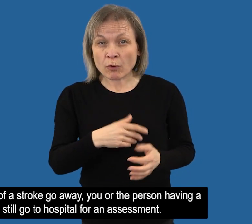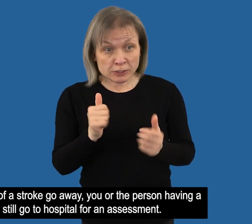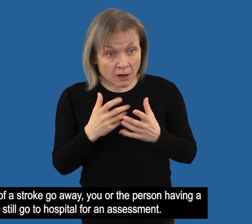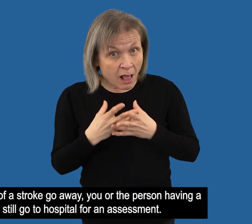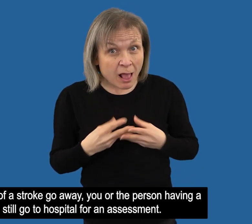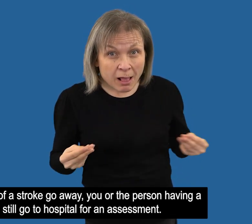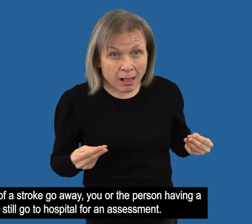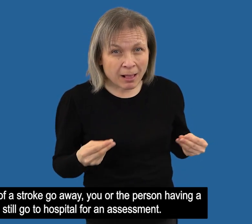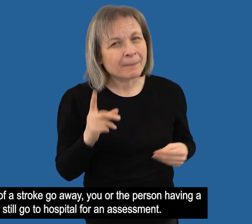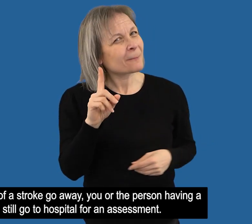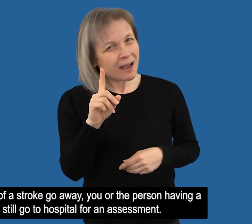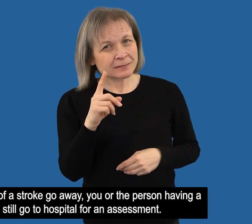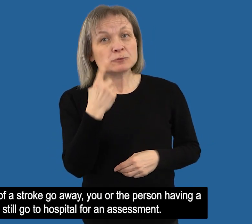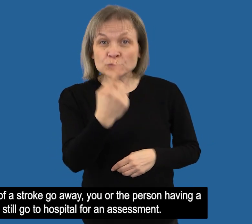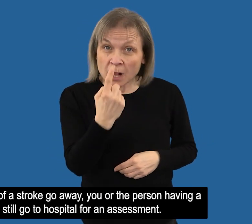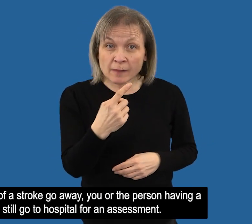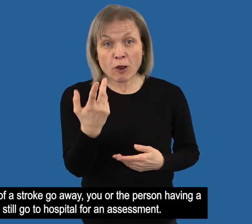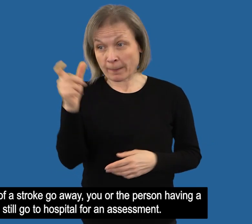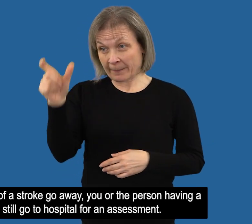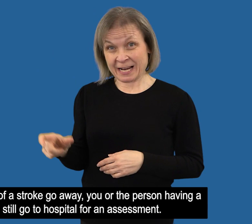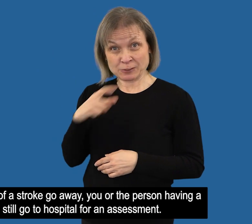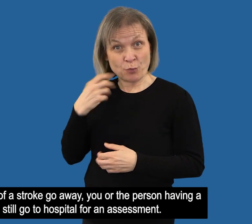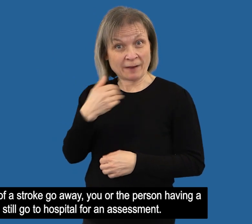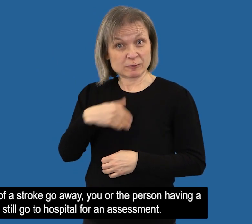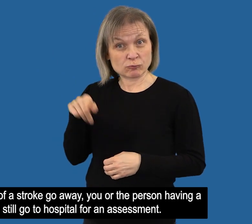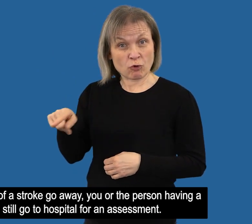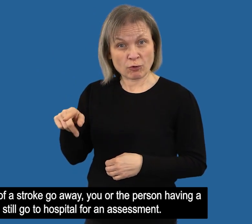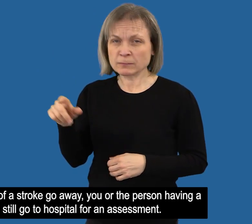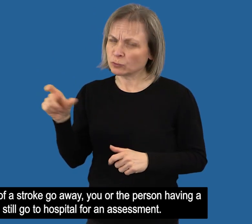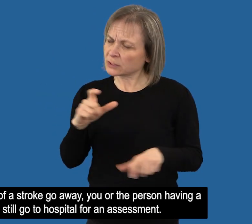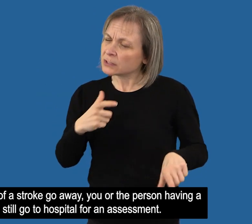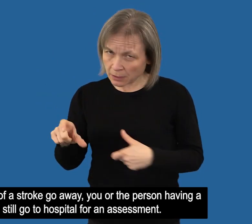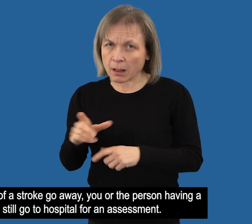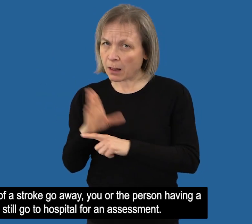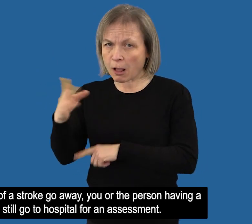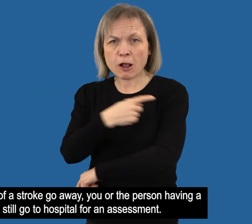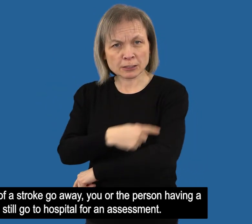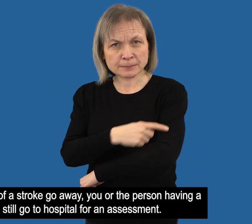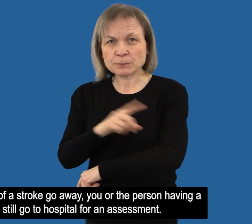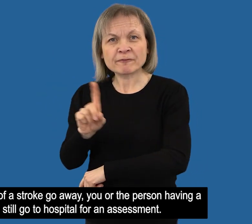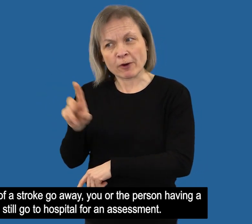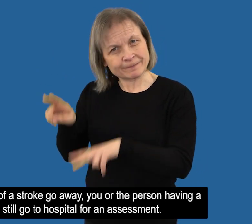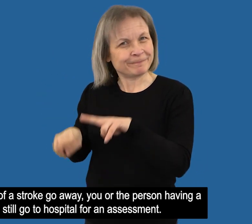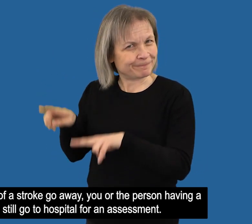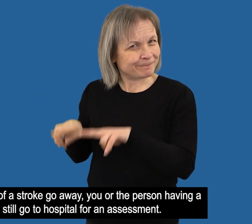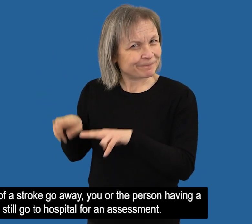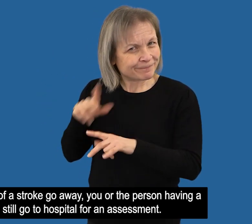Even if the symptoms of a stroke go away, you or the person having a stroke should still go to hospital for an assessment.